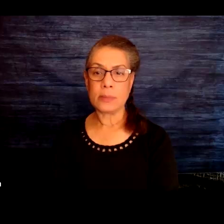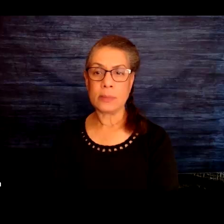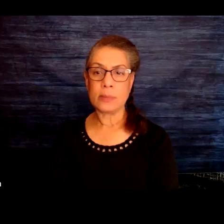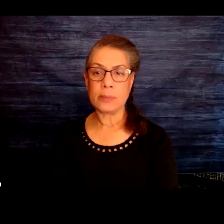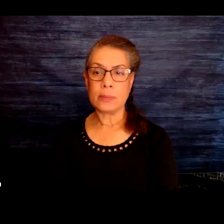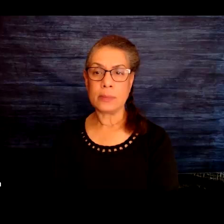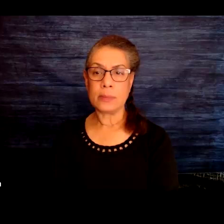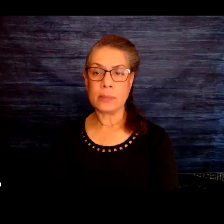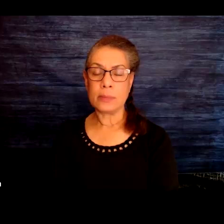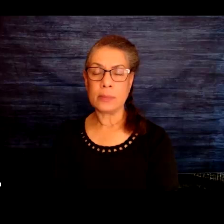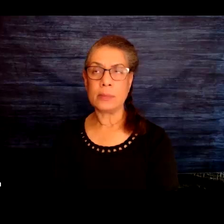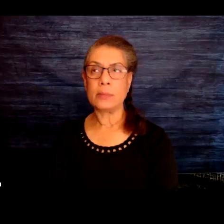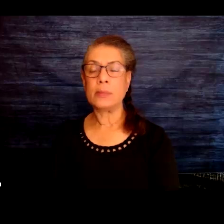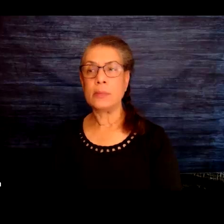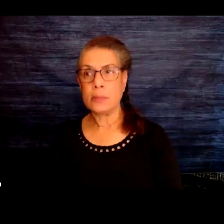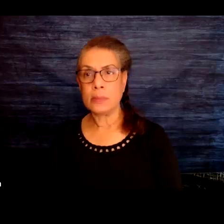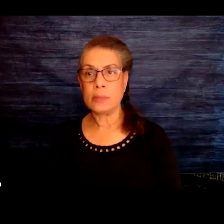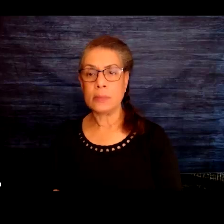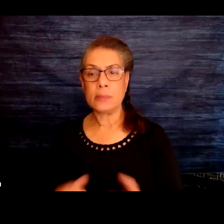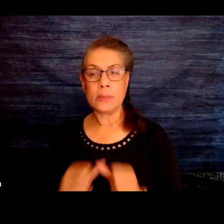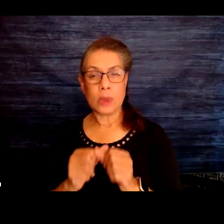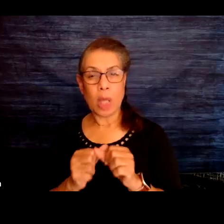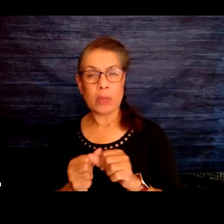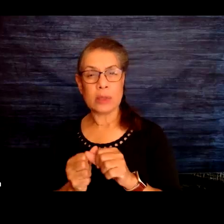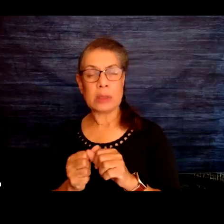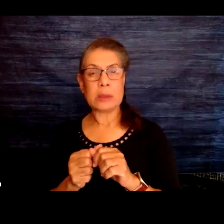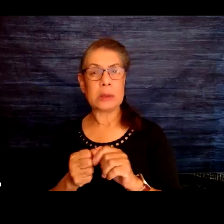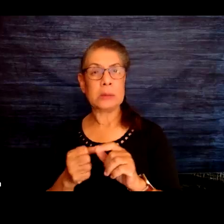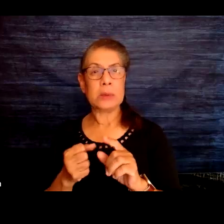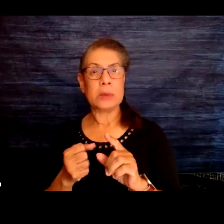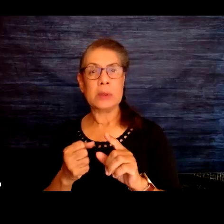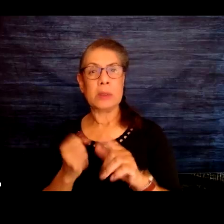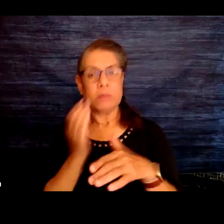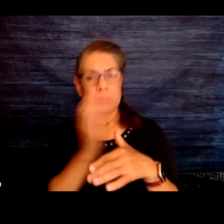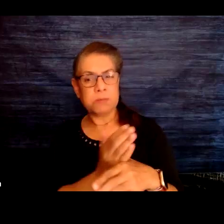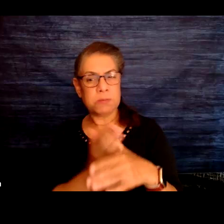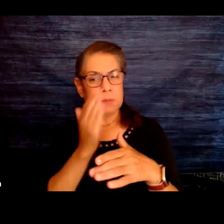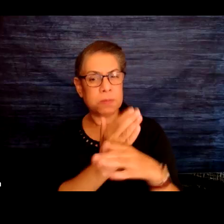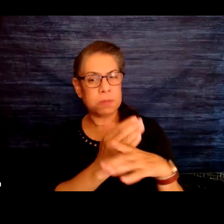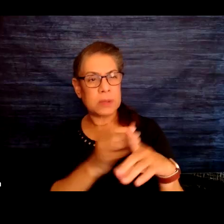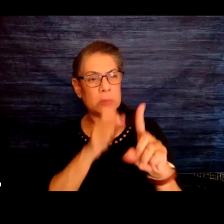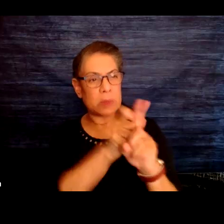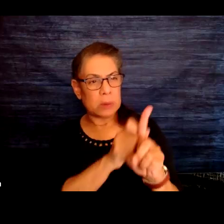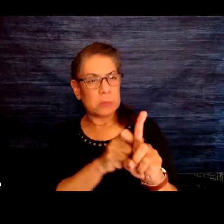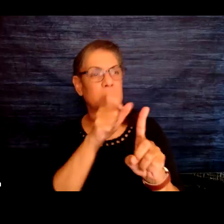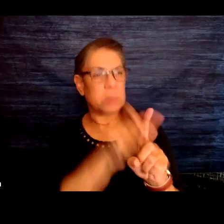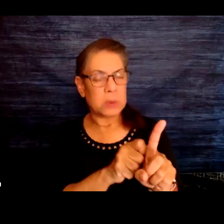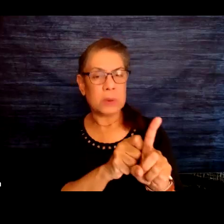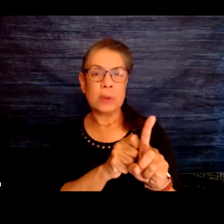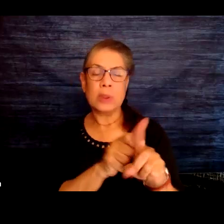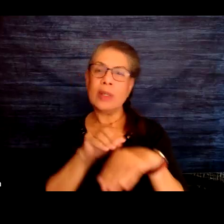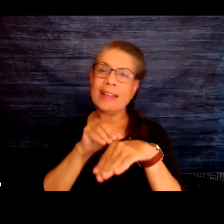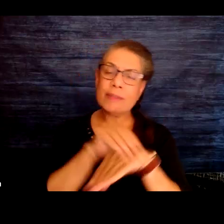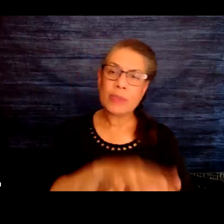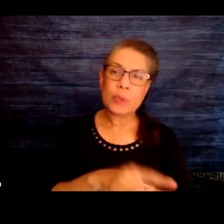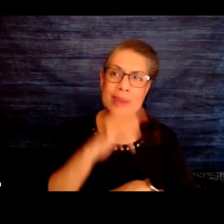the constant abuse made them think about suicide as a way of escaping this